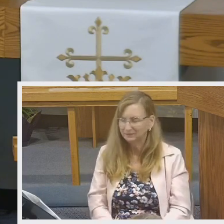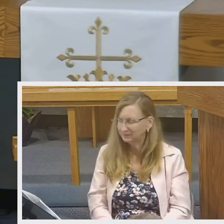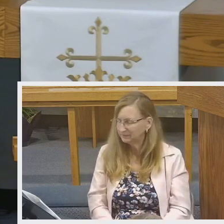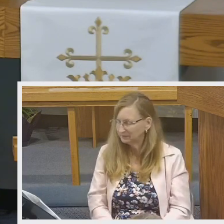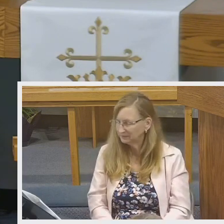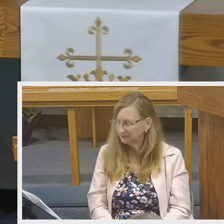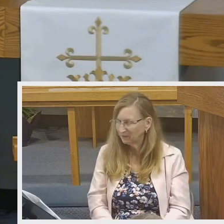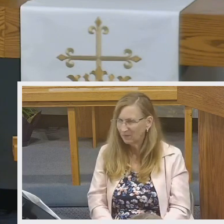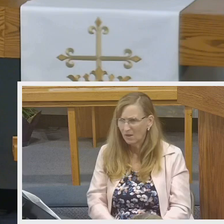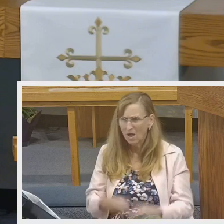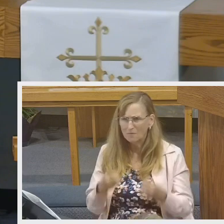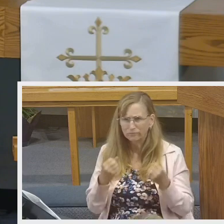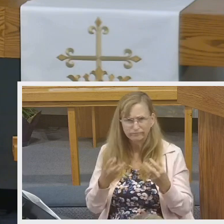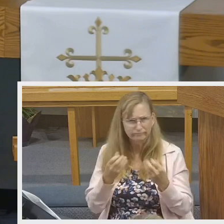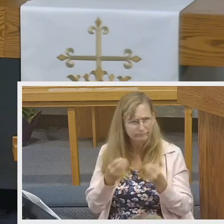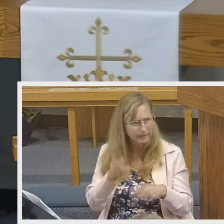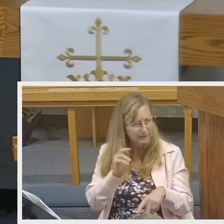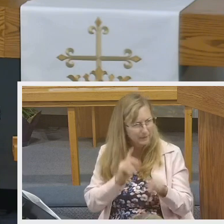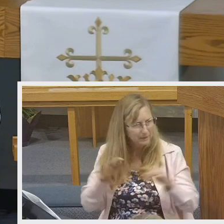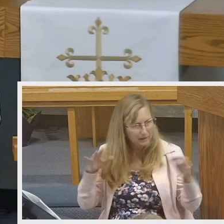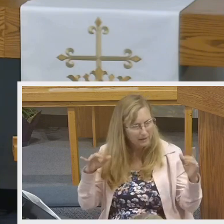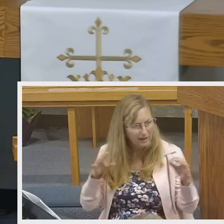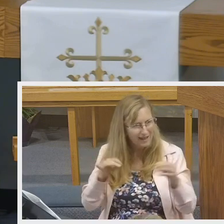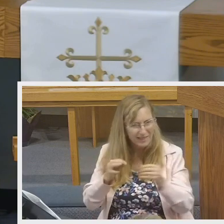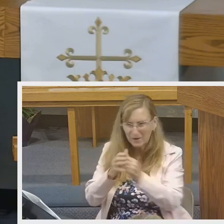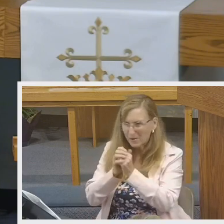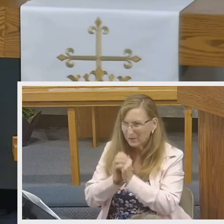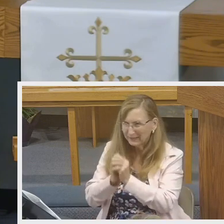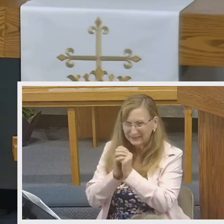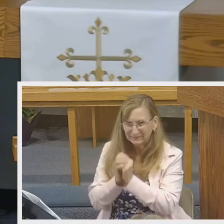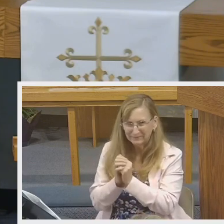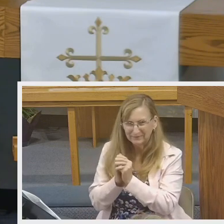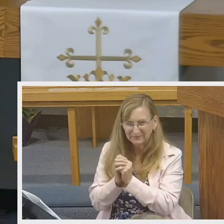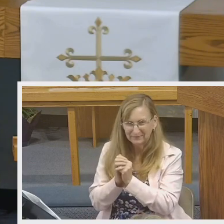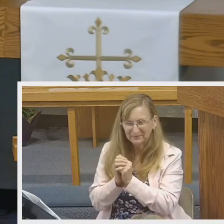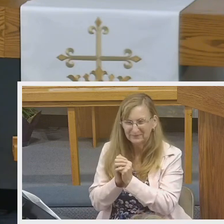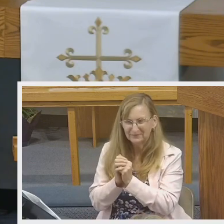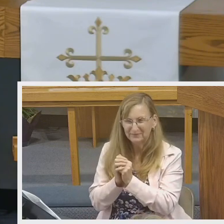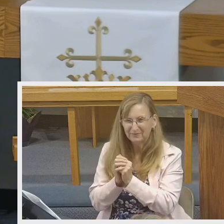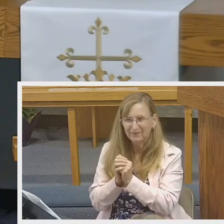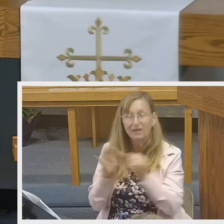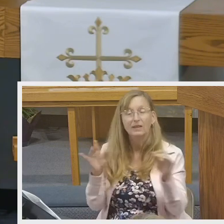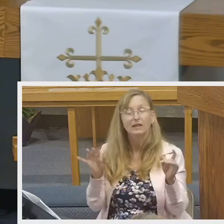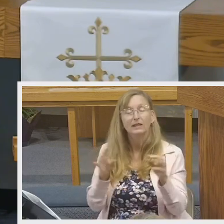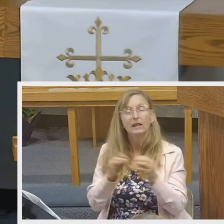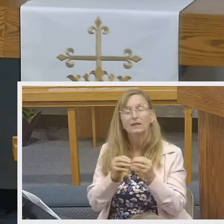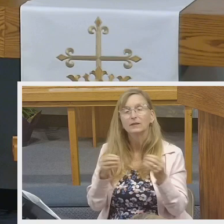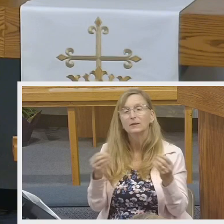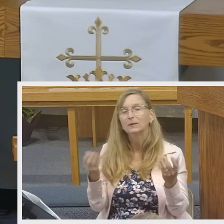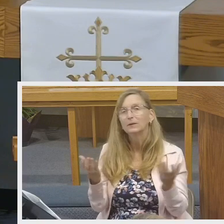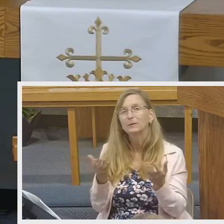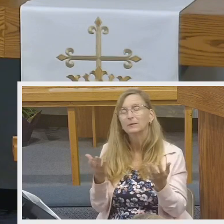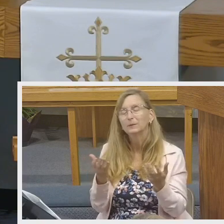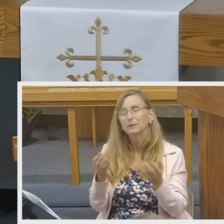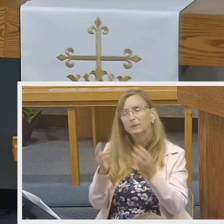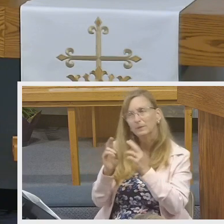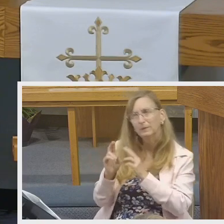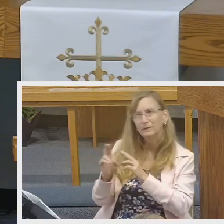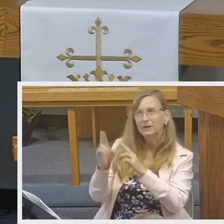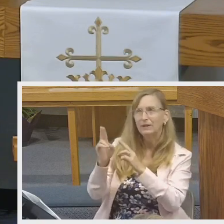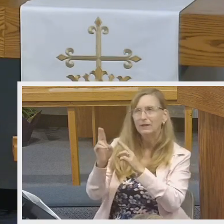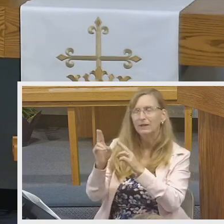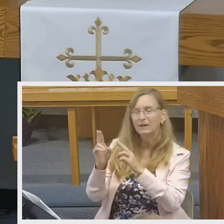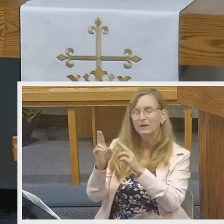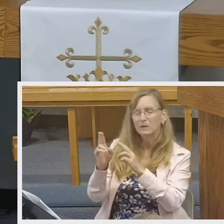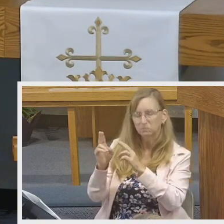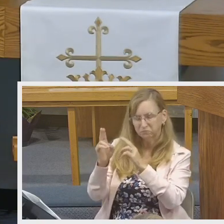When the majority of people in this world gather to worship, they gather to revere and pay